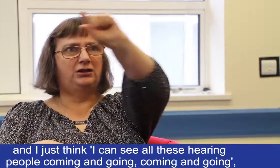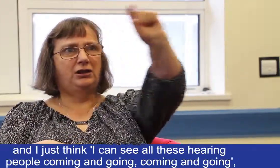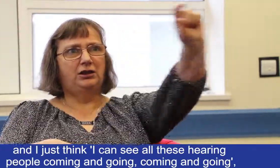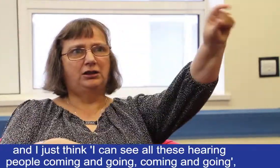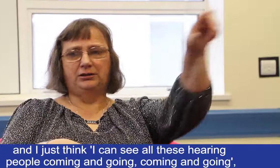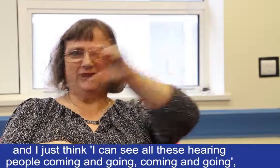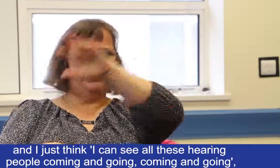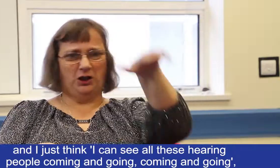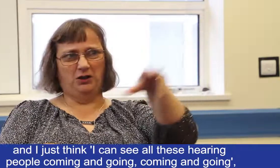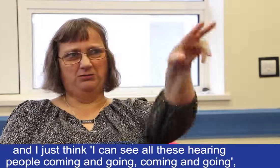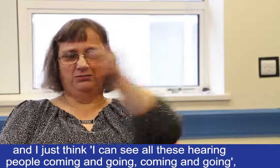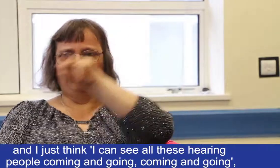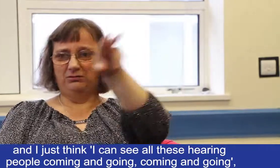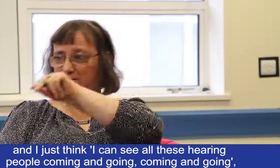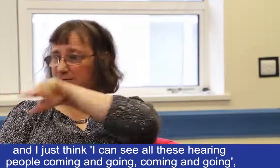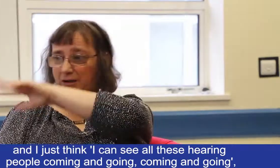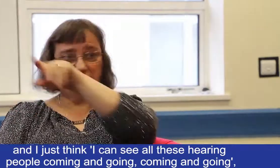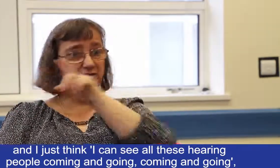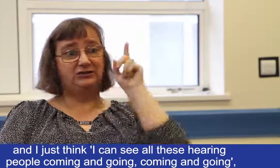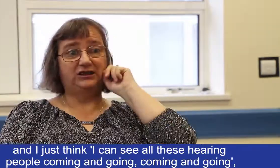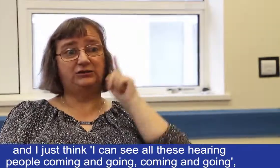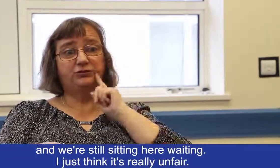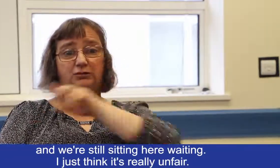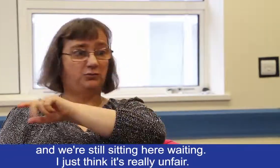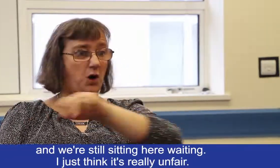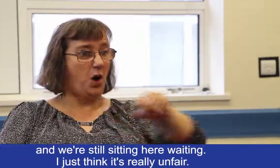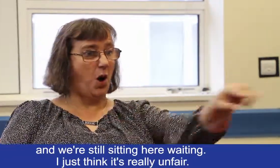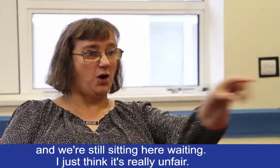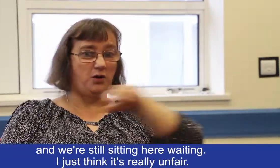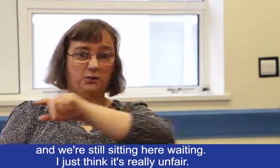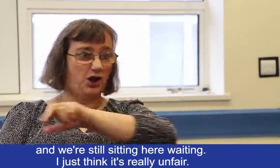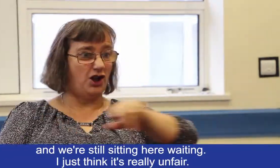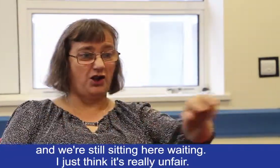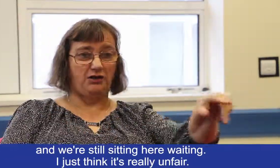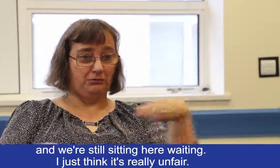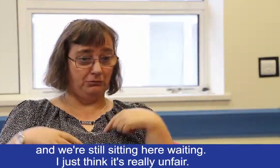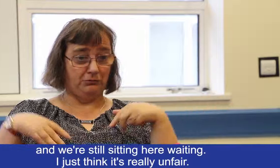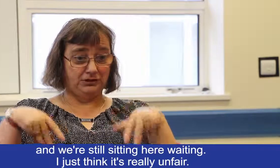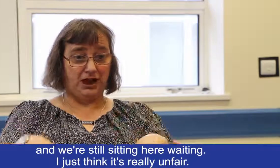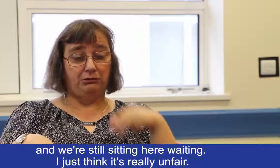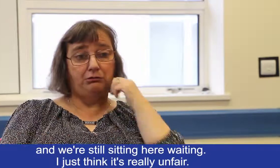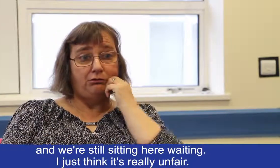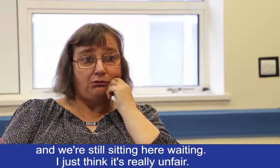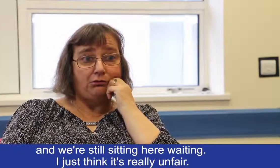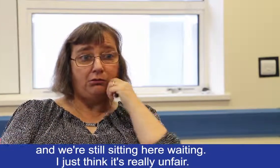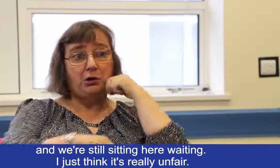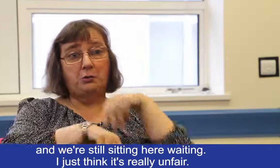think, I can see all these hearing people coming and going, and we're still sitting here waiting.